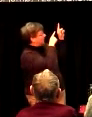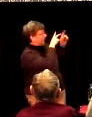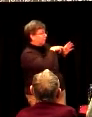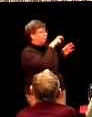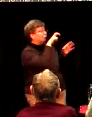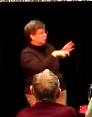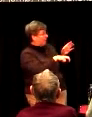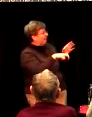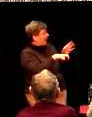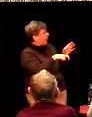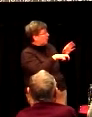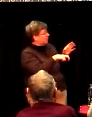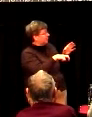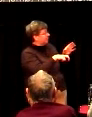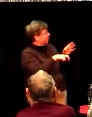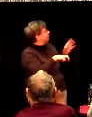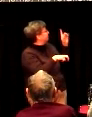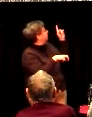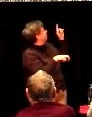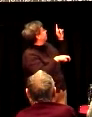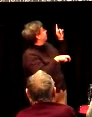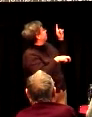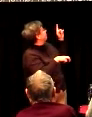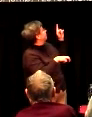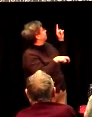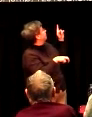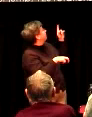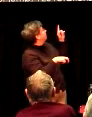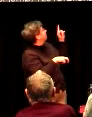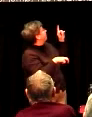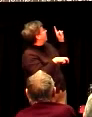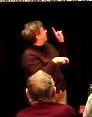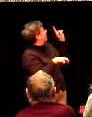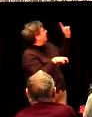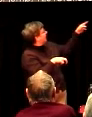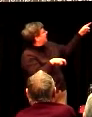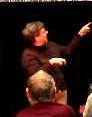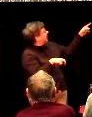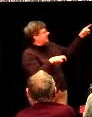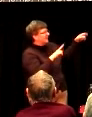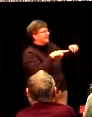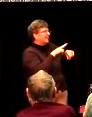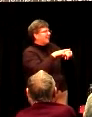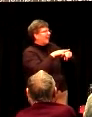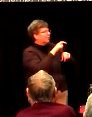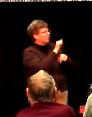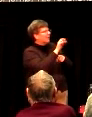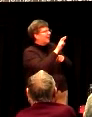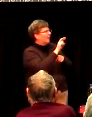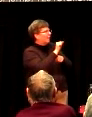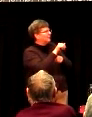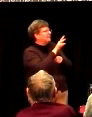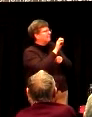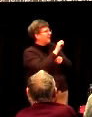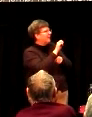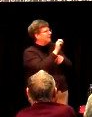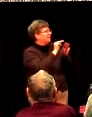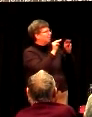out of the plane, or pardon me, of this basket. And this is at the National Air and Space Museum, and you can see him